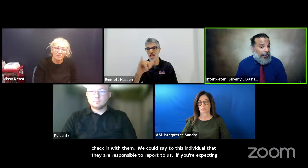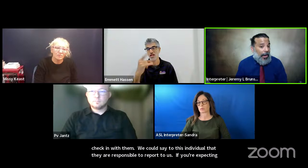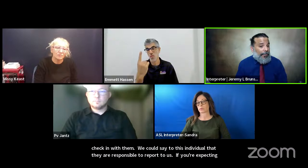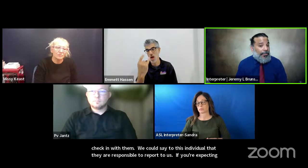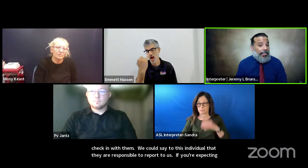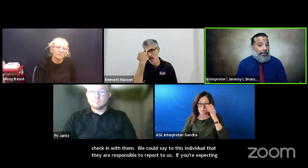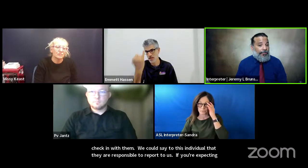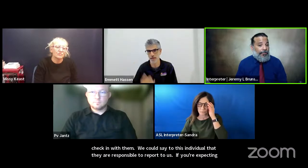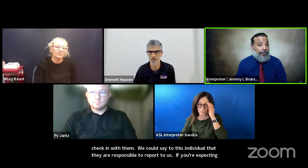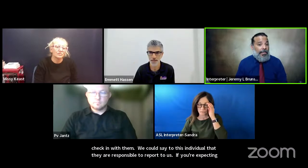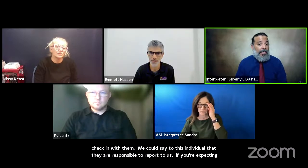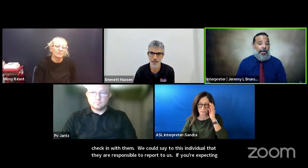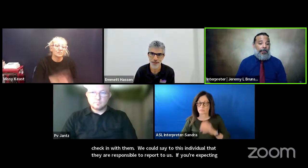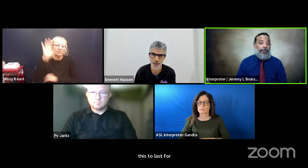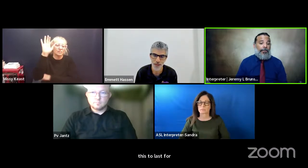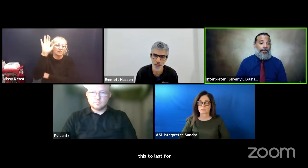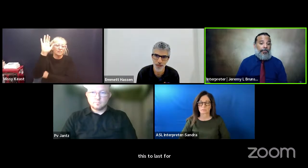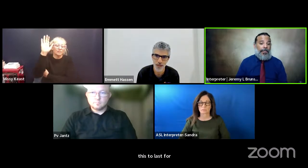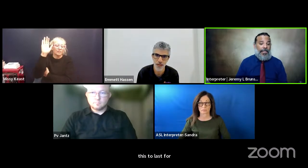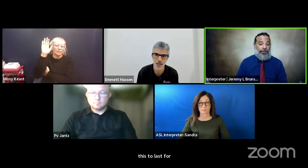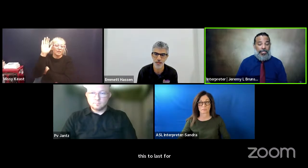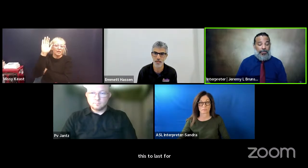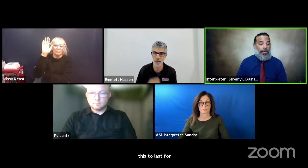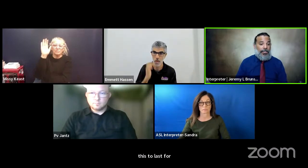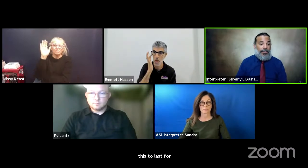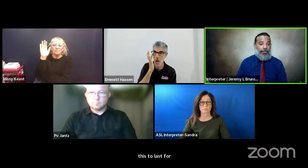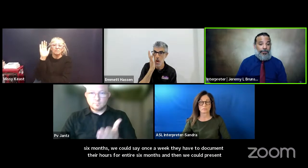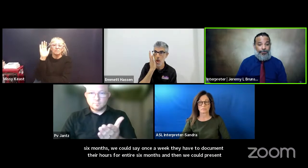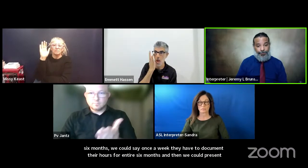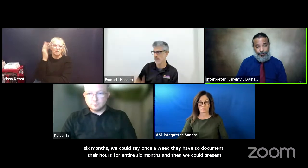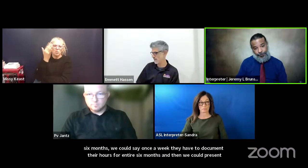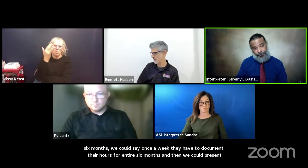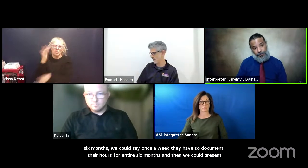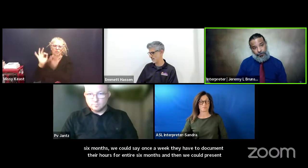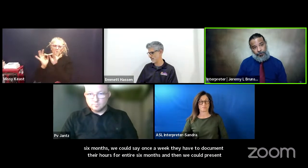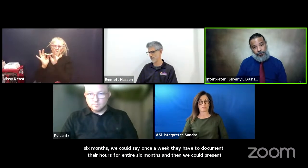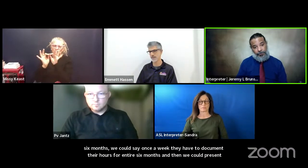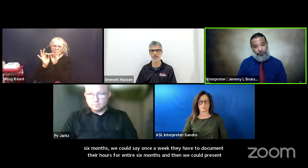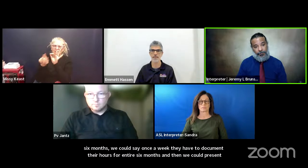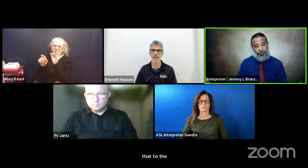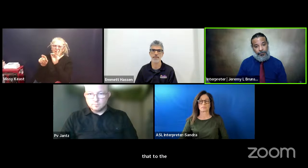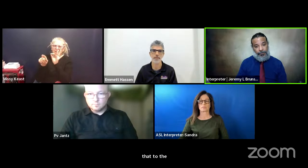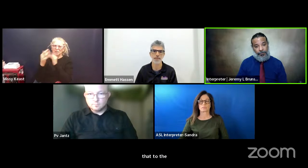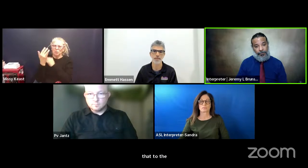That's another option, if that's what you guys wanted us to do.